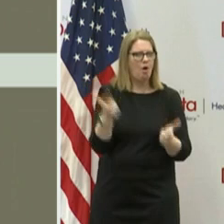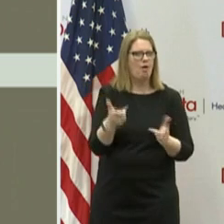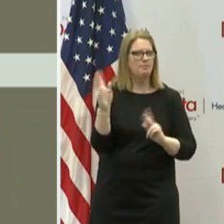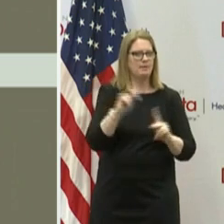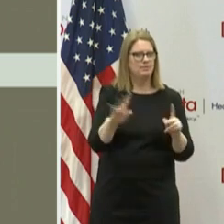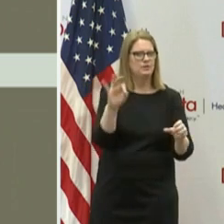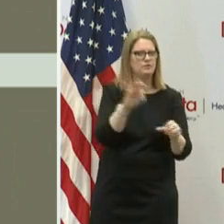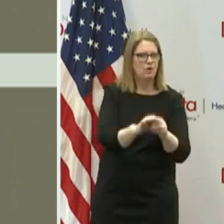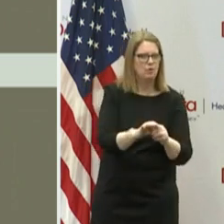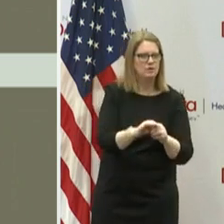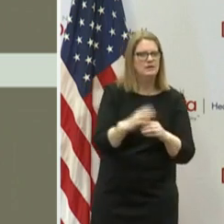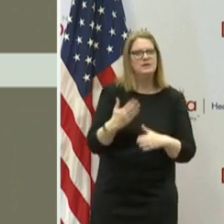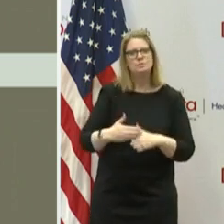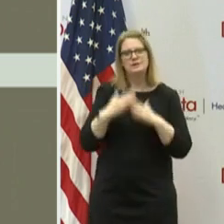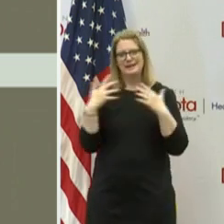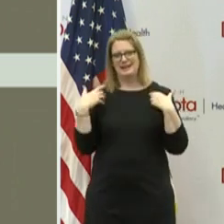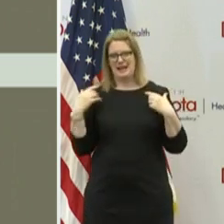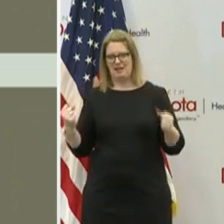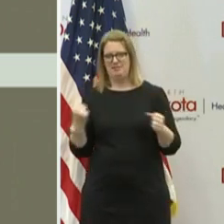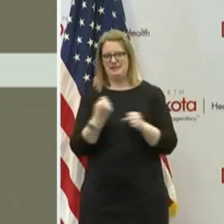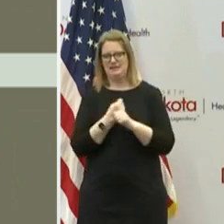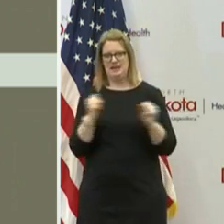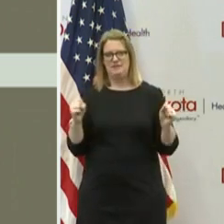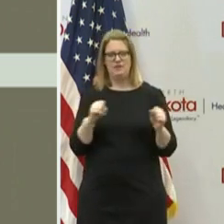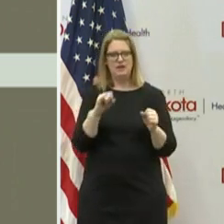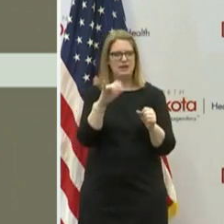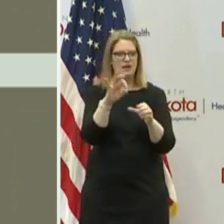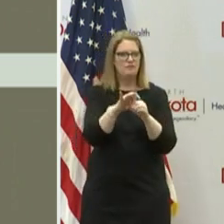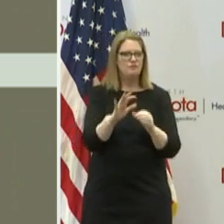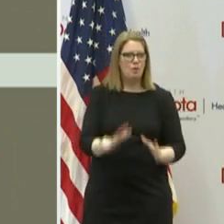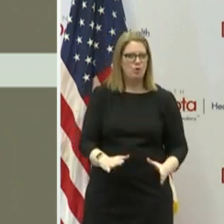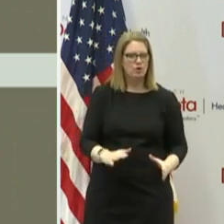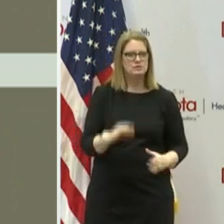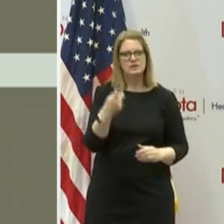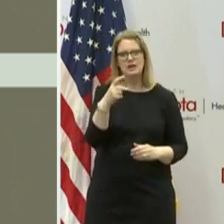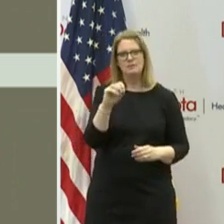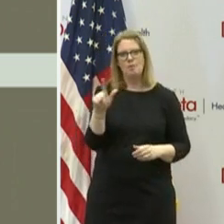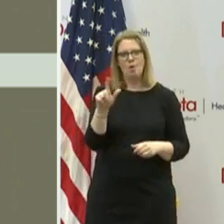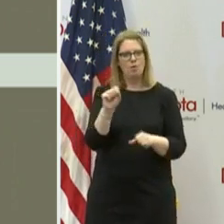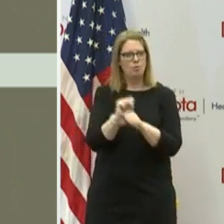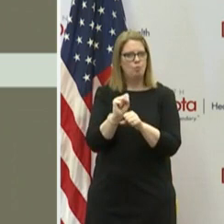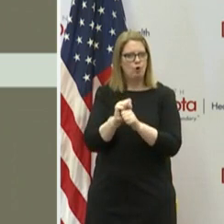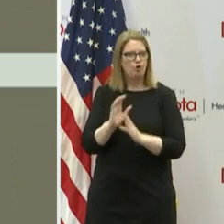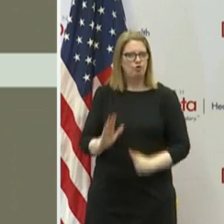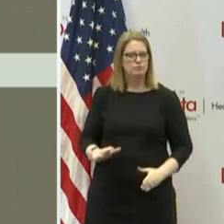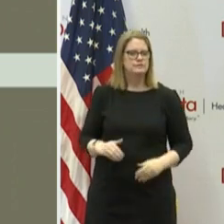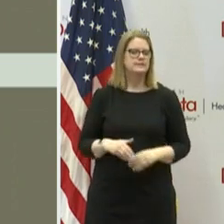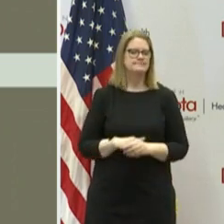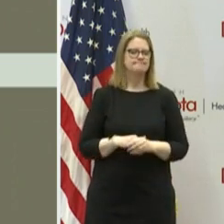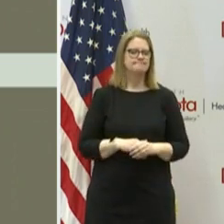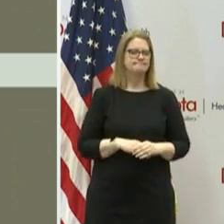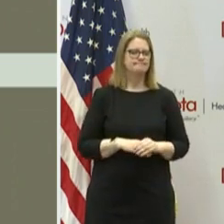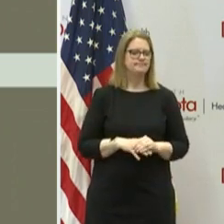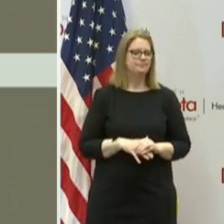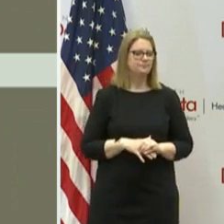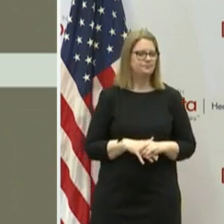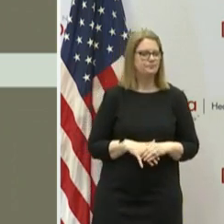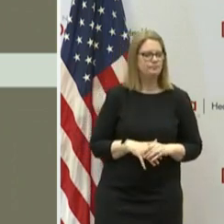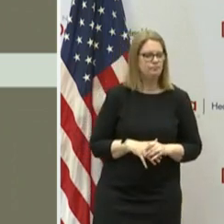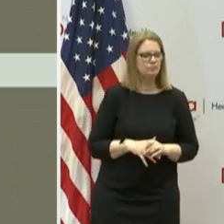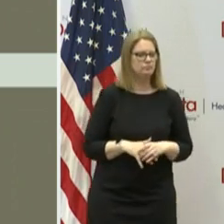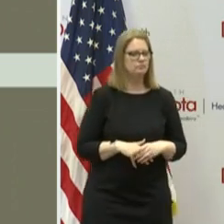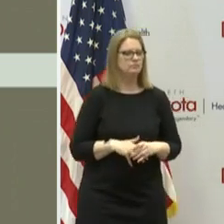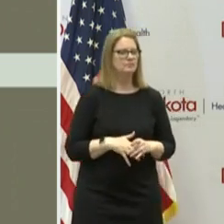ballot while protecting the health and safety of voters and poll workers. And I know that some folks have